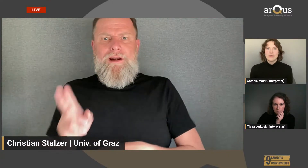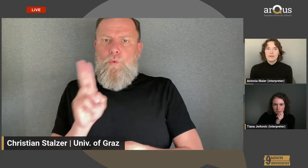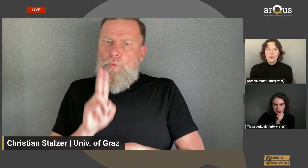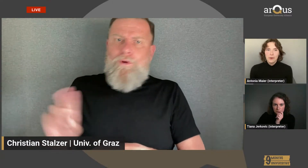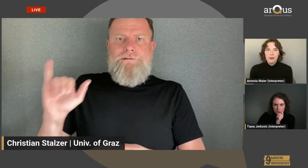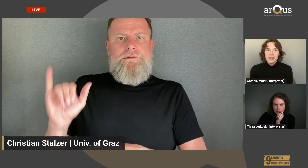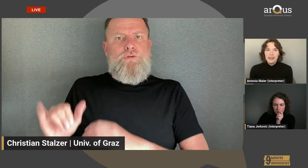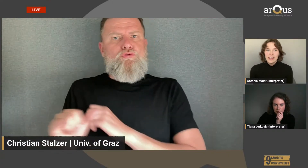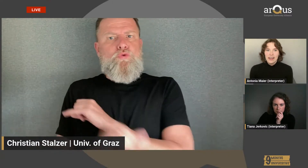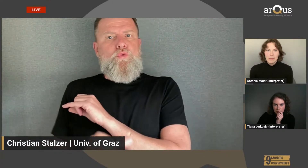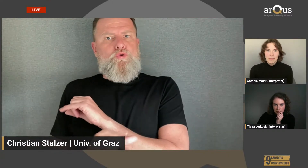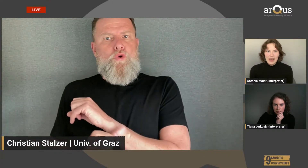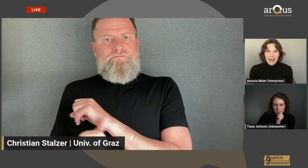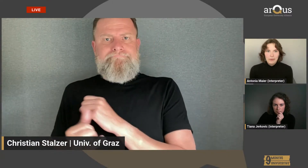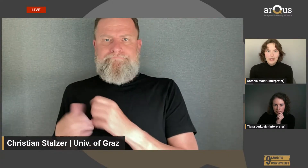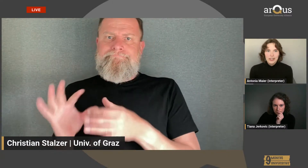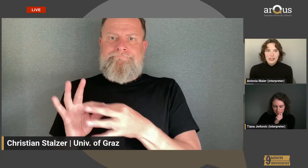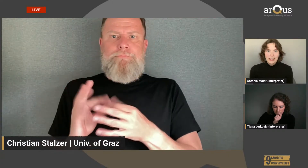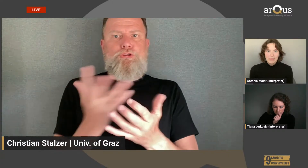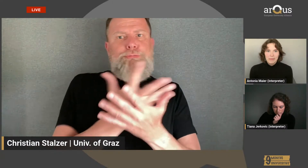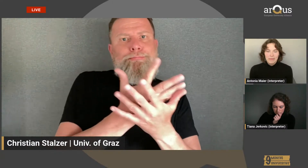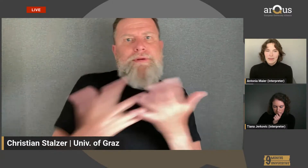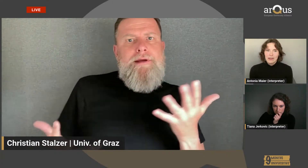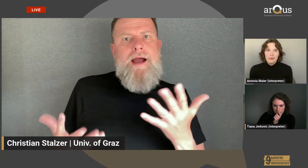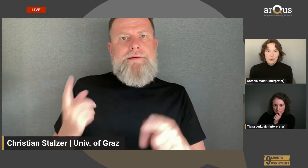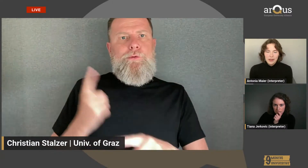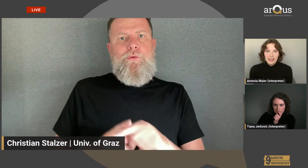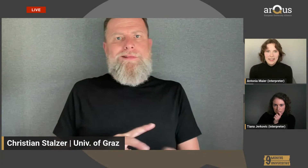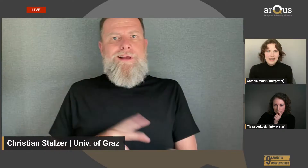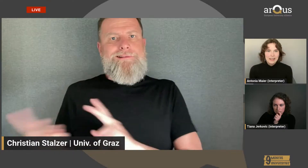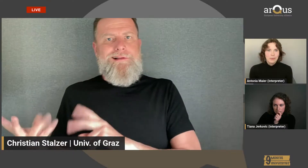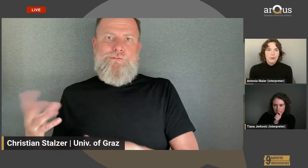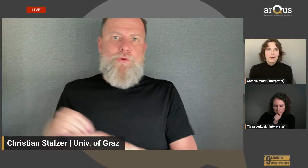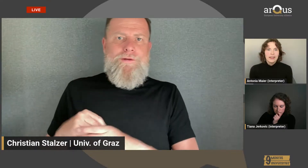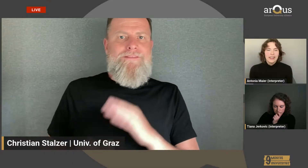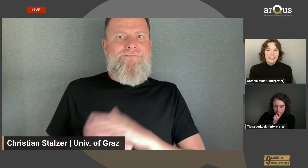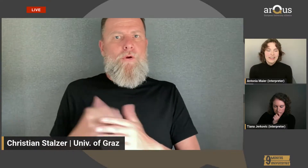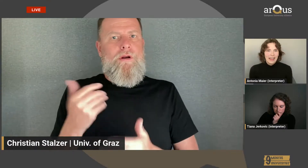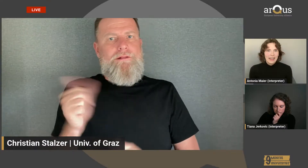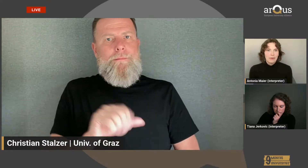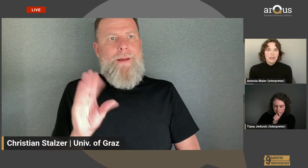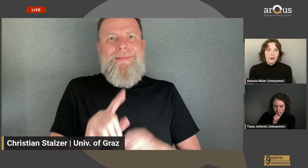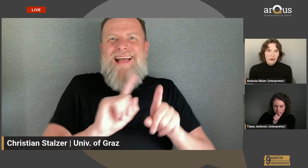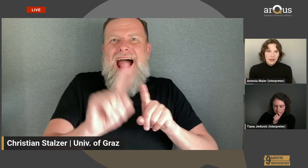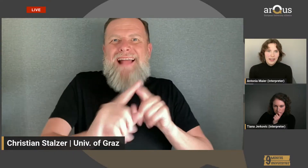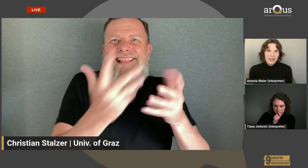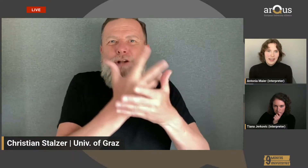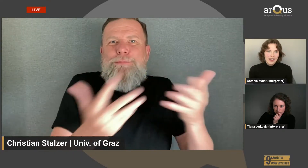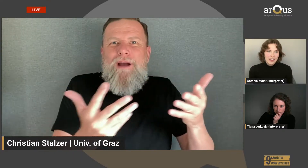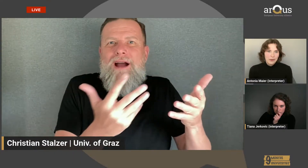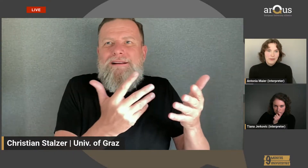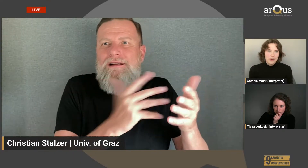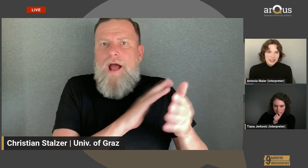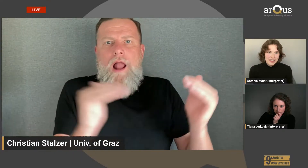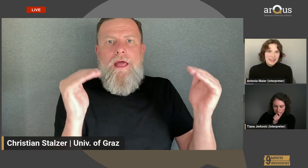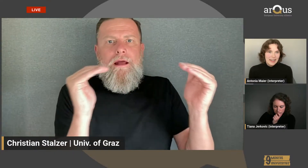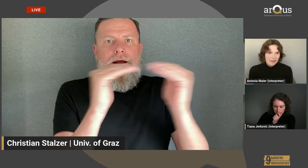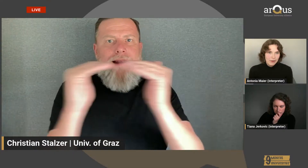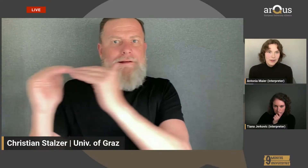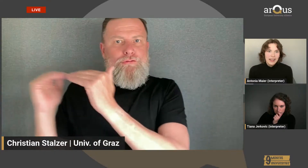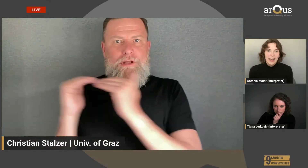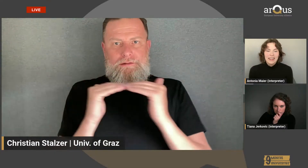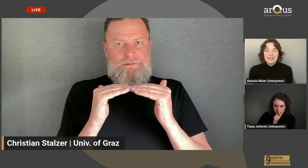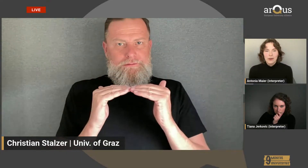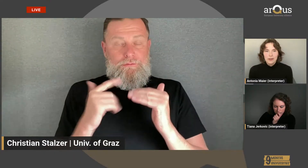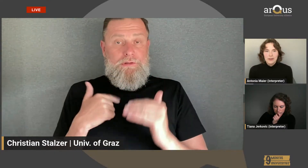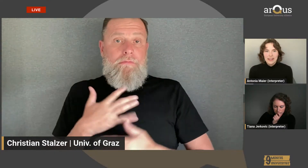it is a full language, fully accessible in sign language on a university